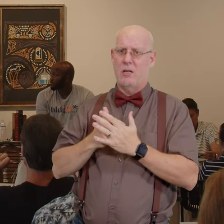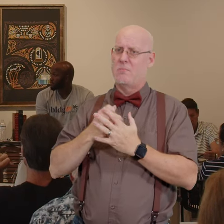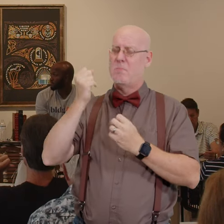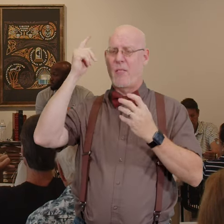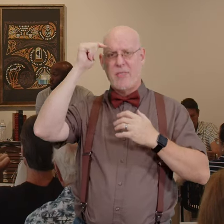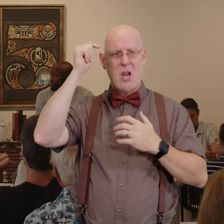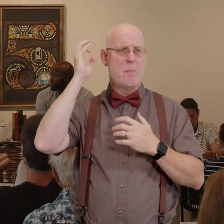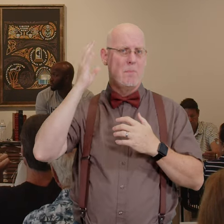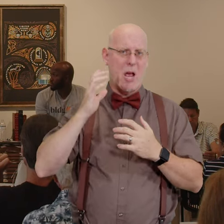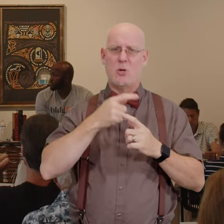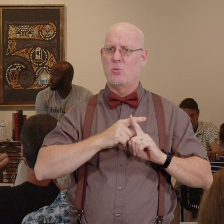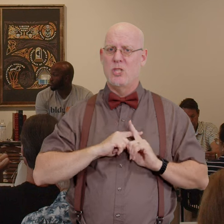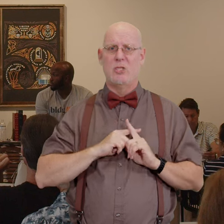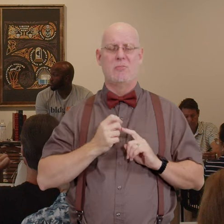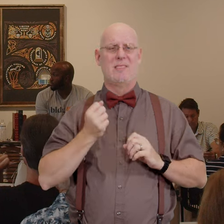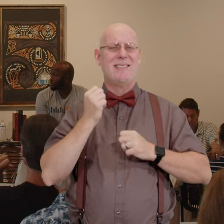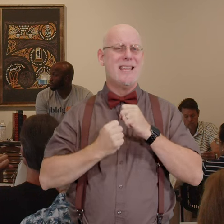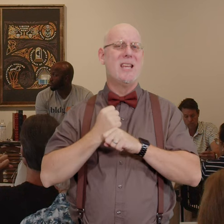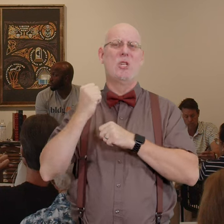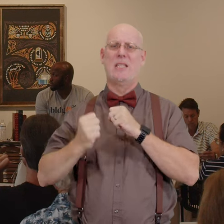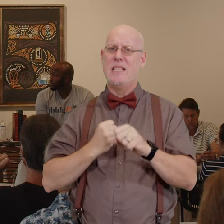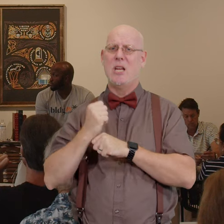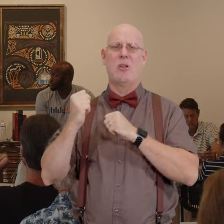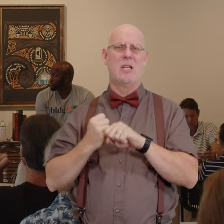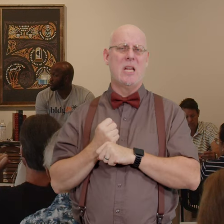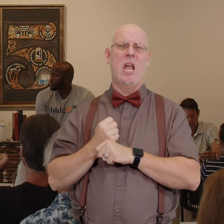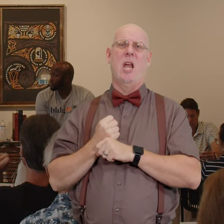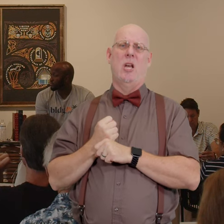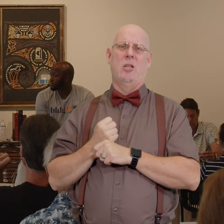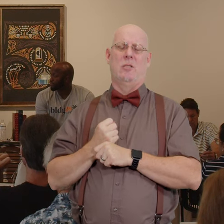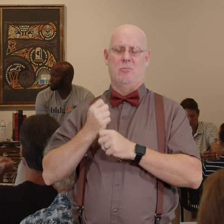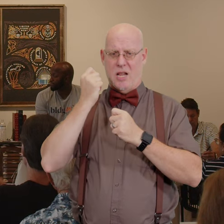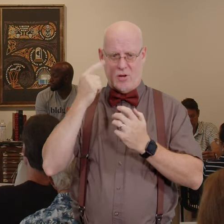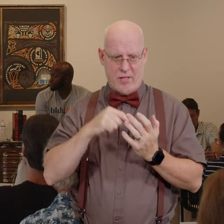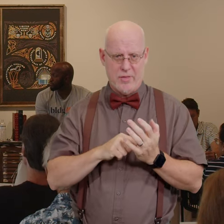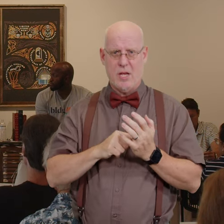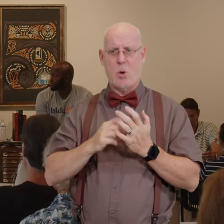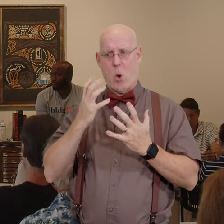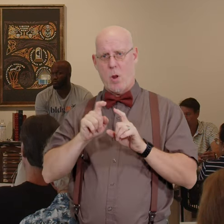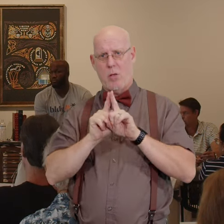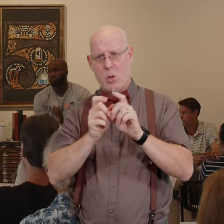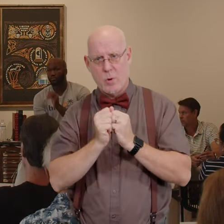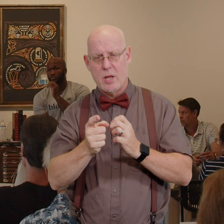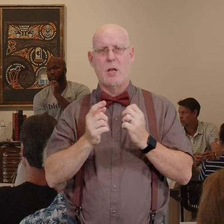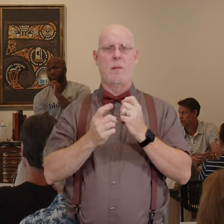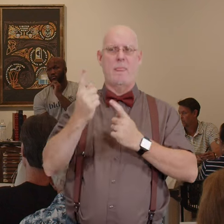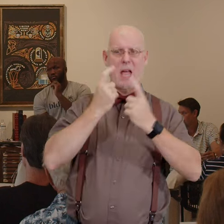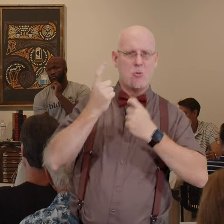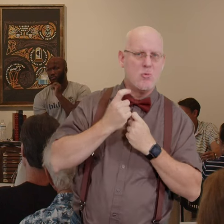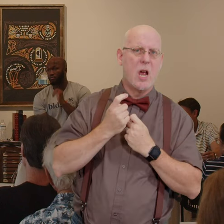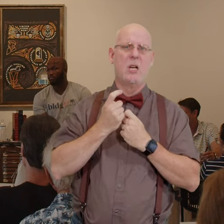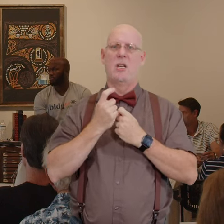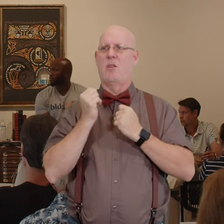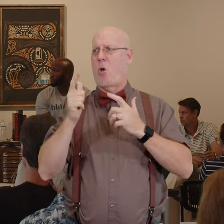It takes a lot of theologians, pastors, Christians, years and years to try to reconcile and walk through this stuff. And we want to be here for that with you guys. We want you to be able to ask